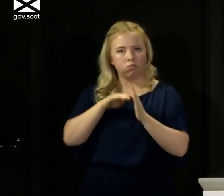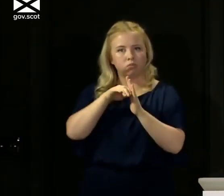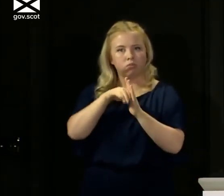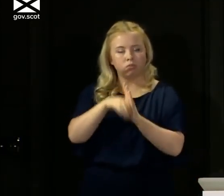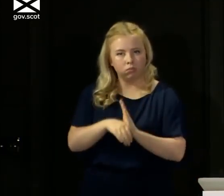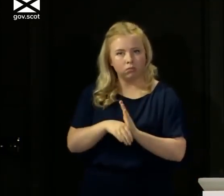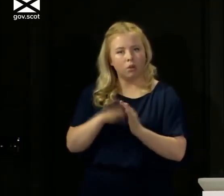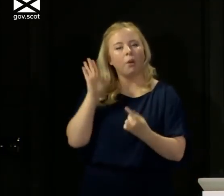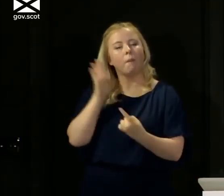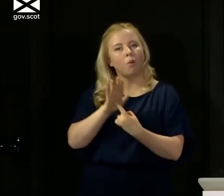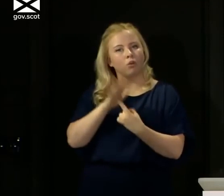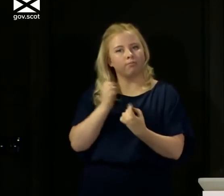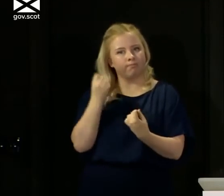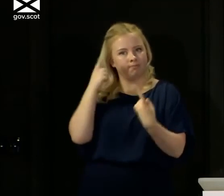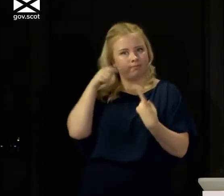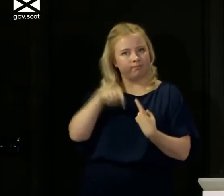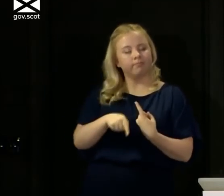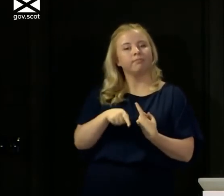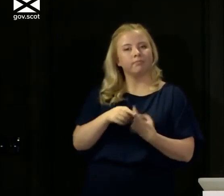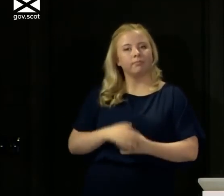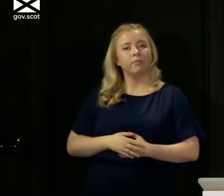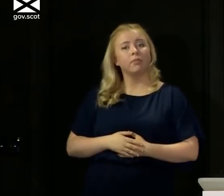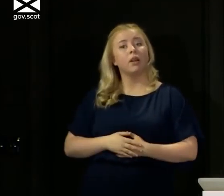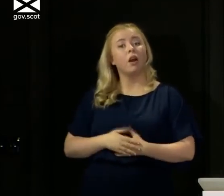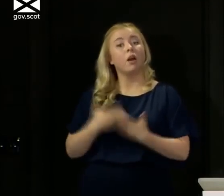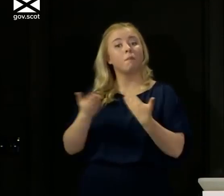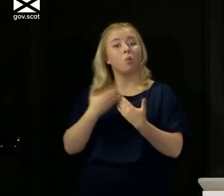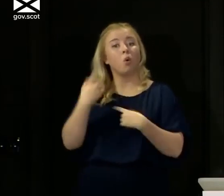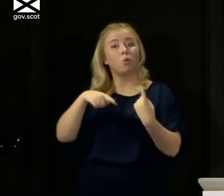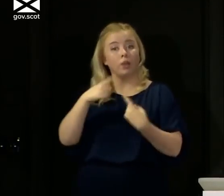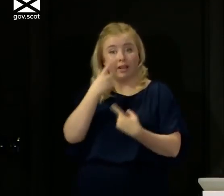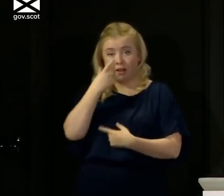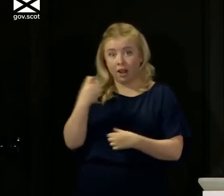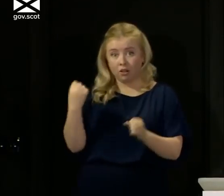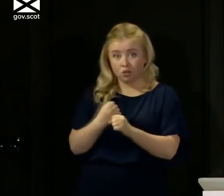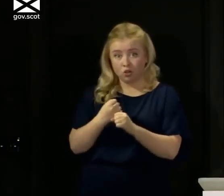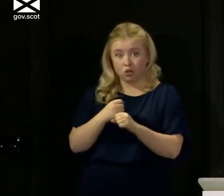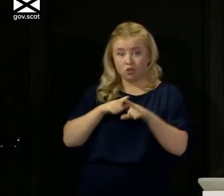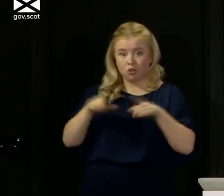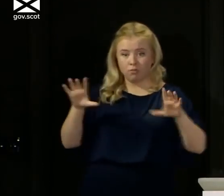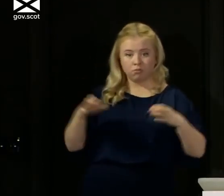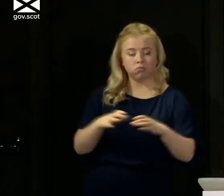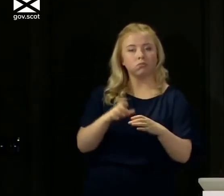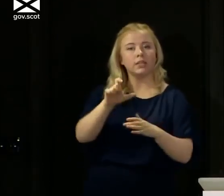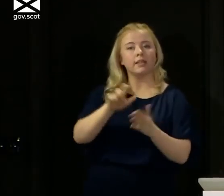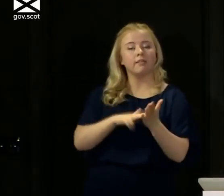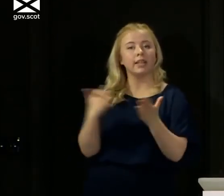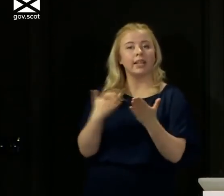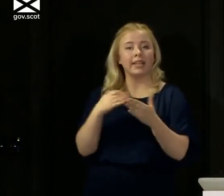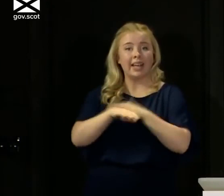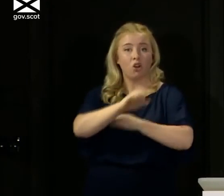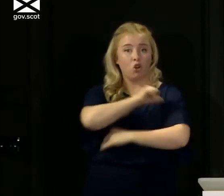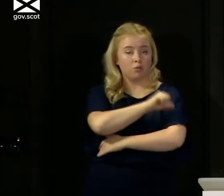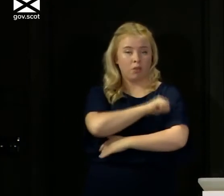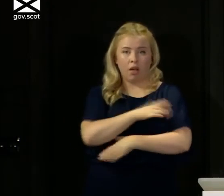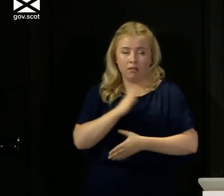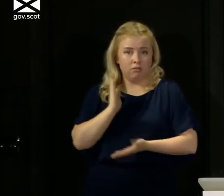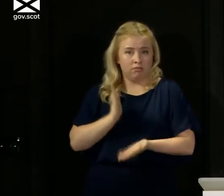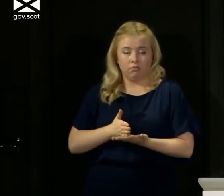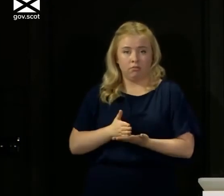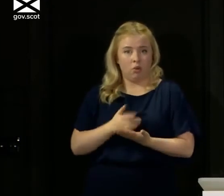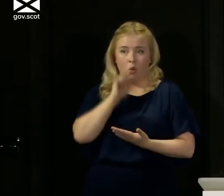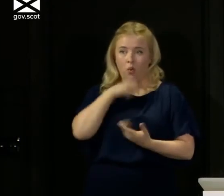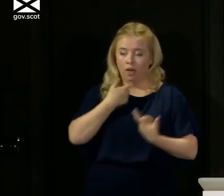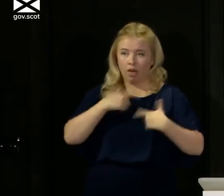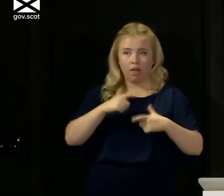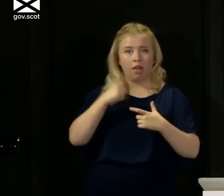that. Is there more we can do to suppress the virus in hospitals? We absolutely must always consider that and do whatever we